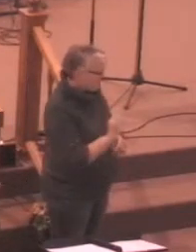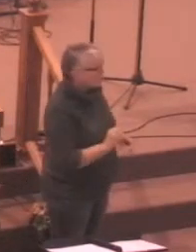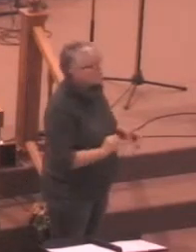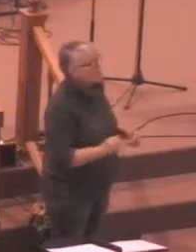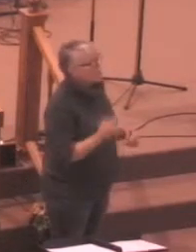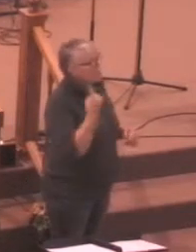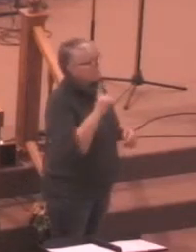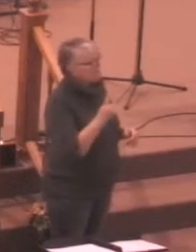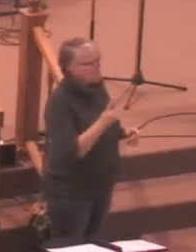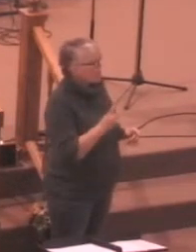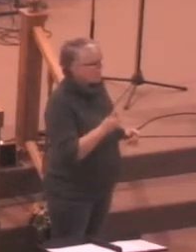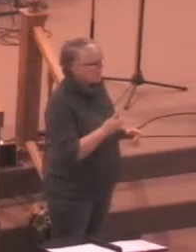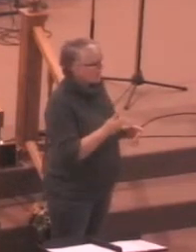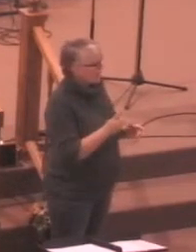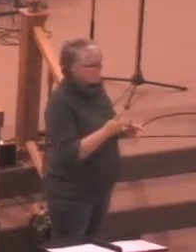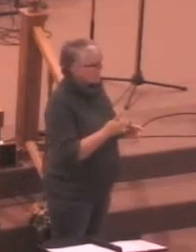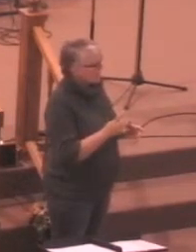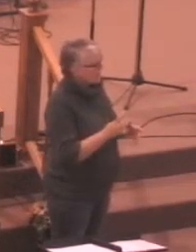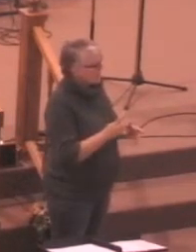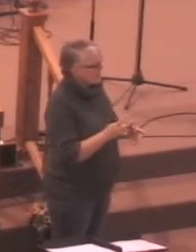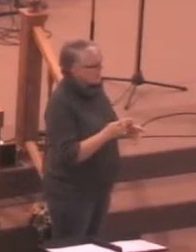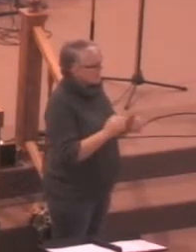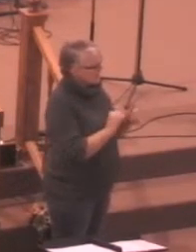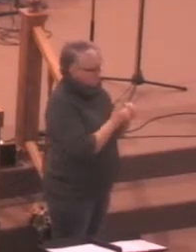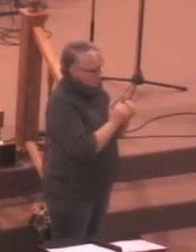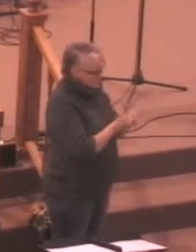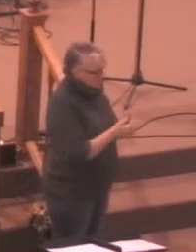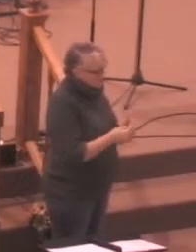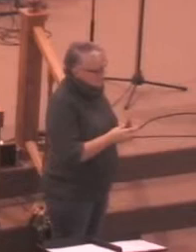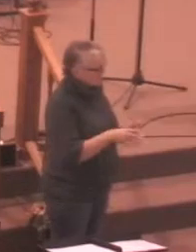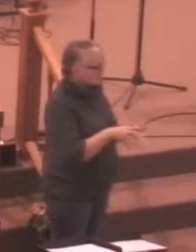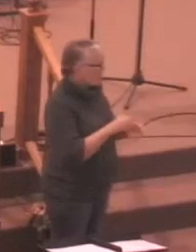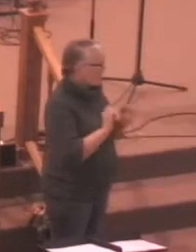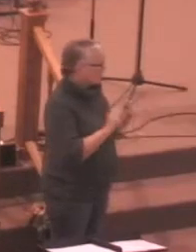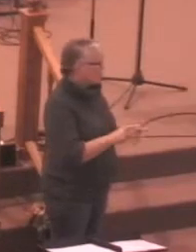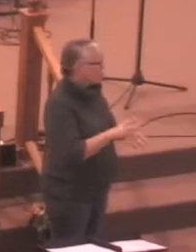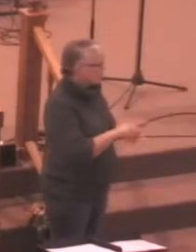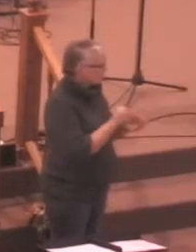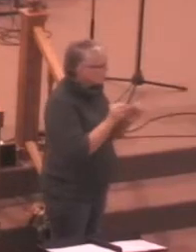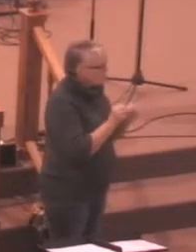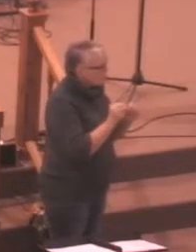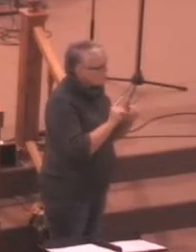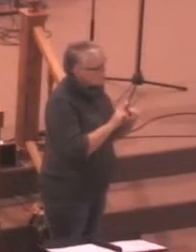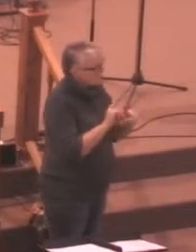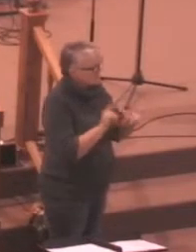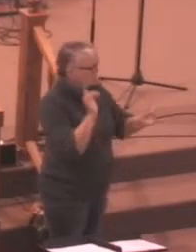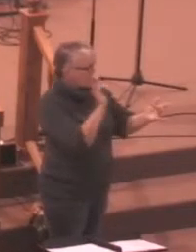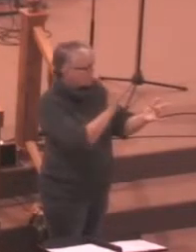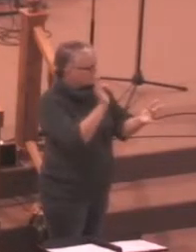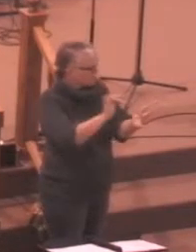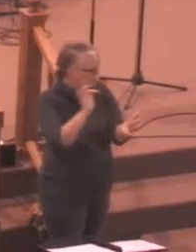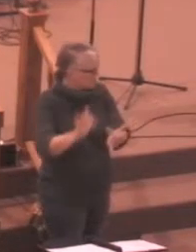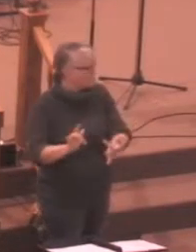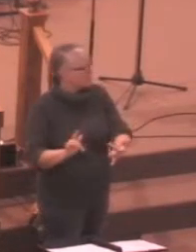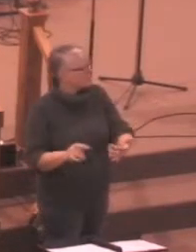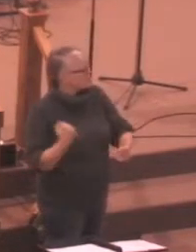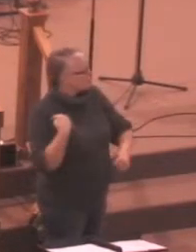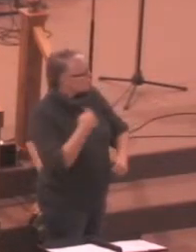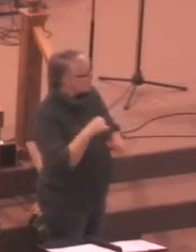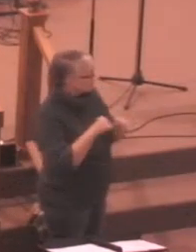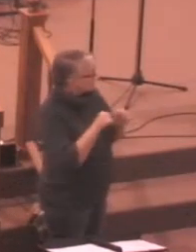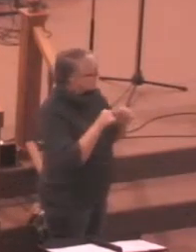for a puppet competition and a chance for them to learn more about outreaches and all different kinds of stuff. And so we are continuing